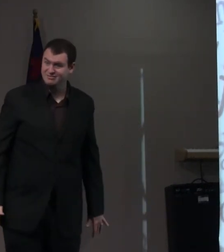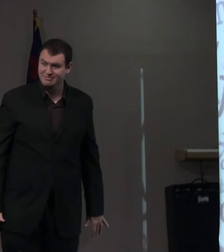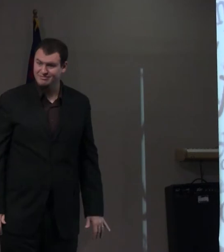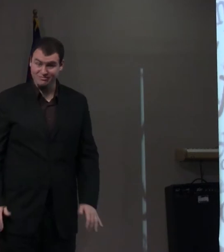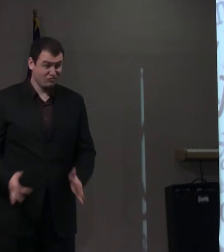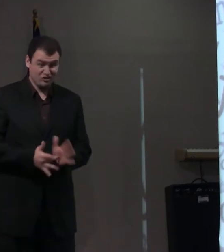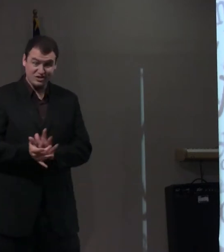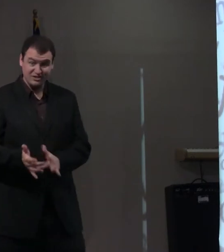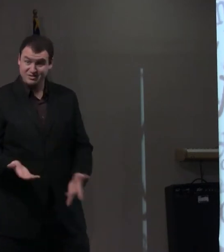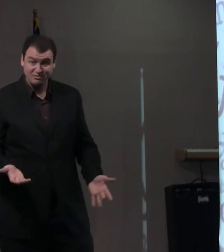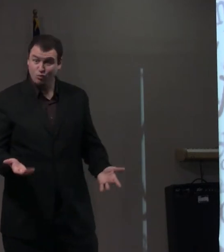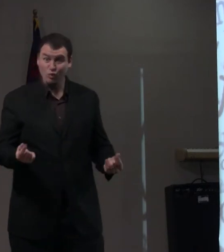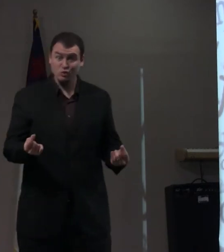Just like Jesus.